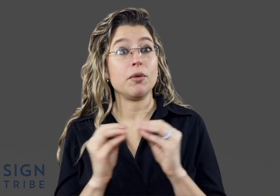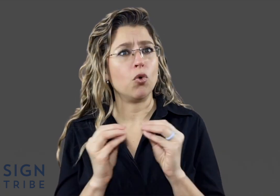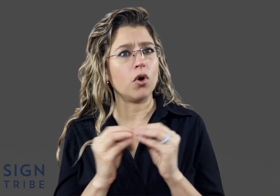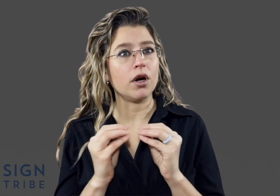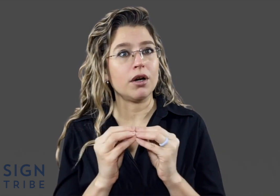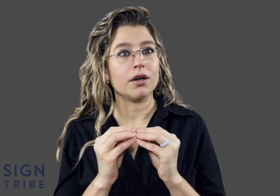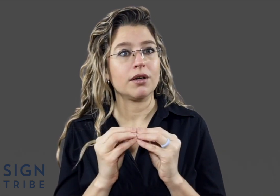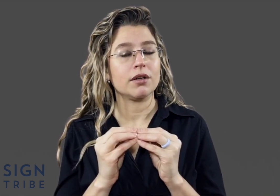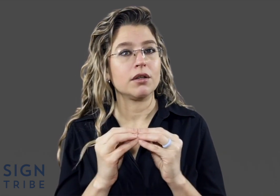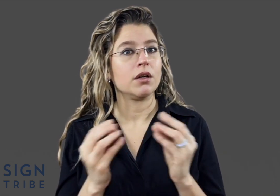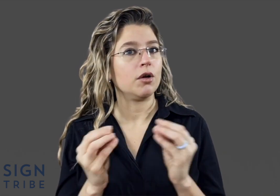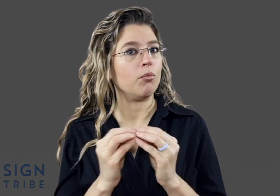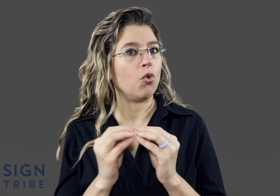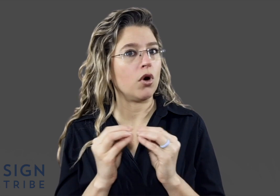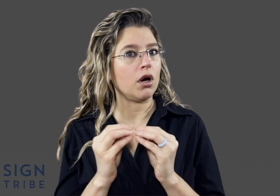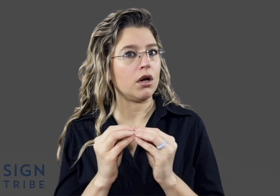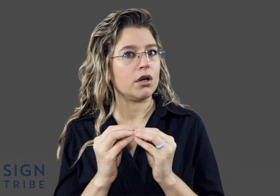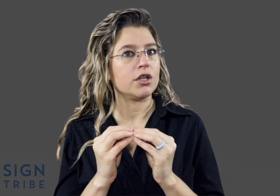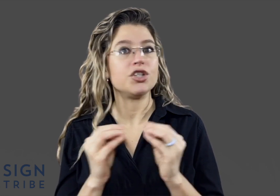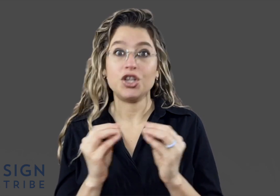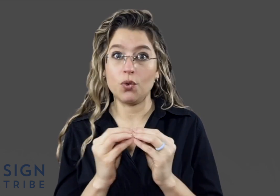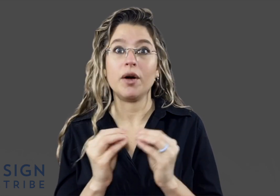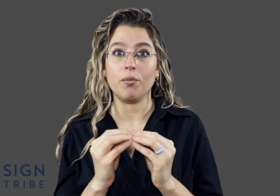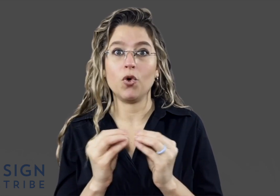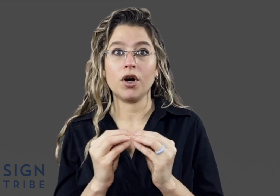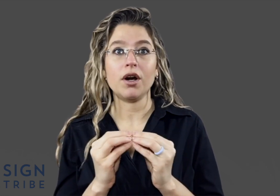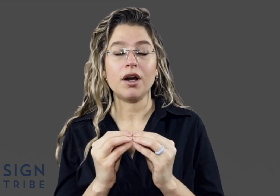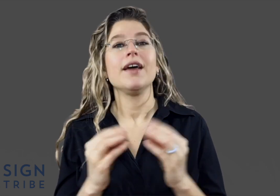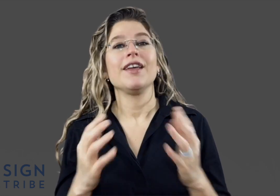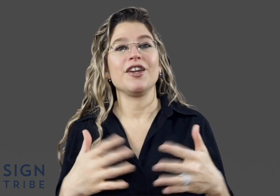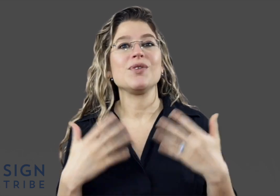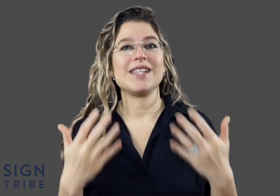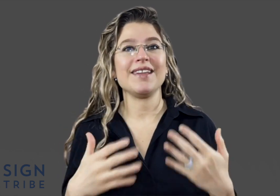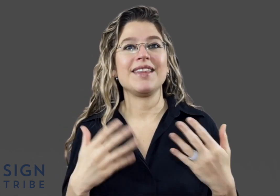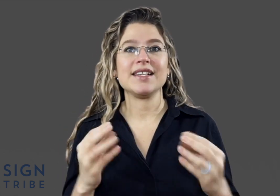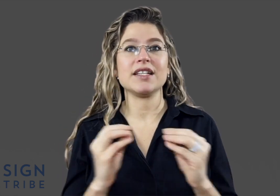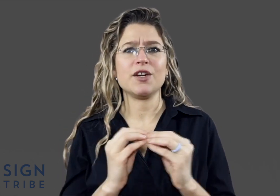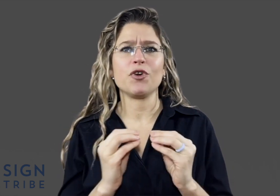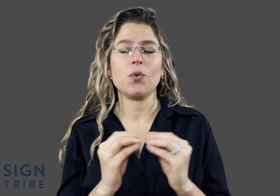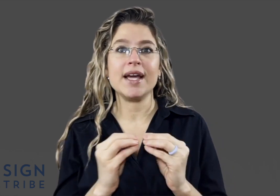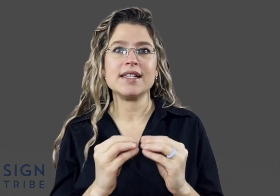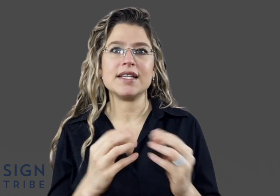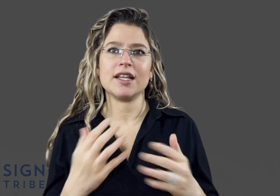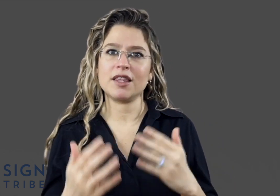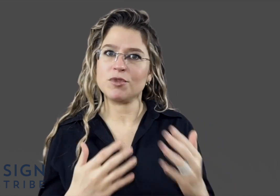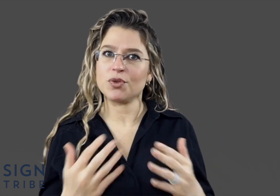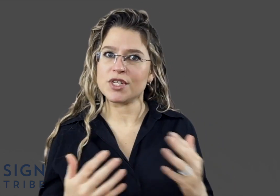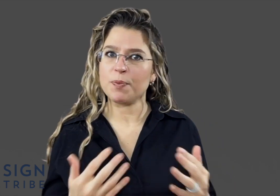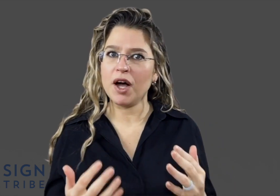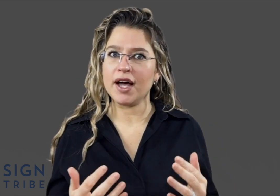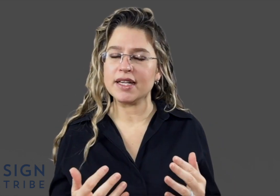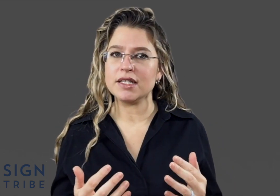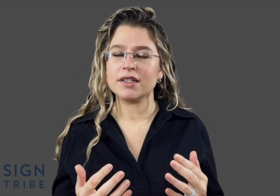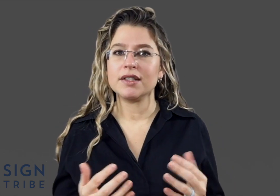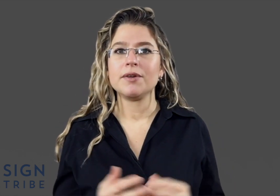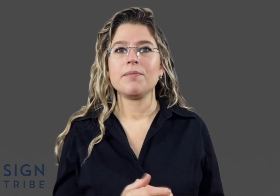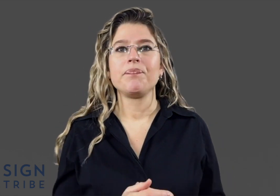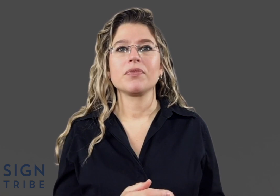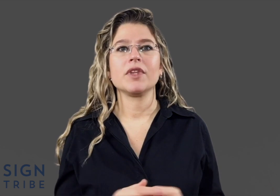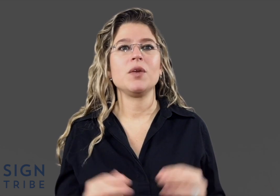more, more, do you want more? Saying things in different ways to get them to respond. Then once